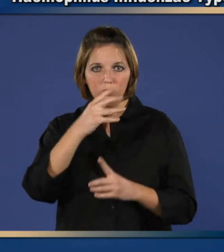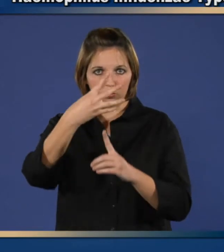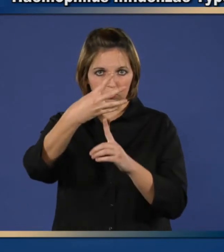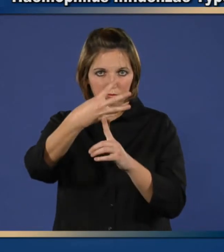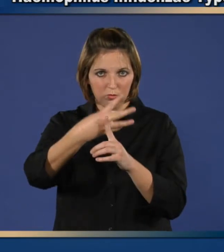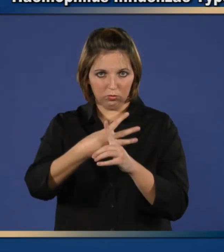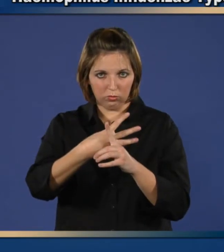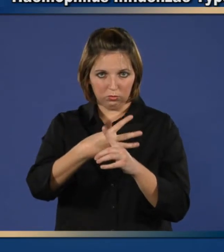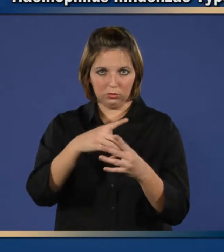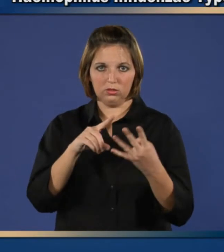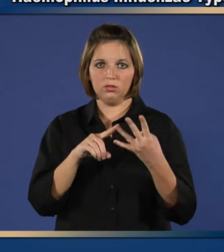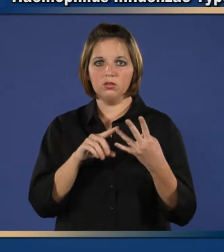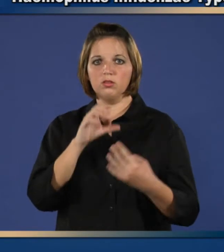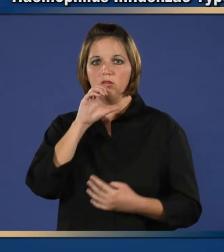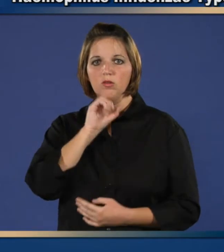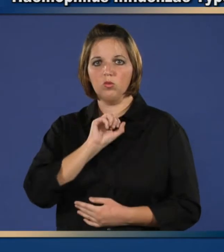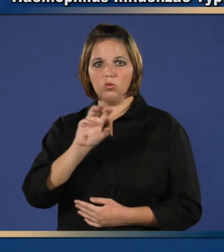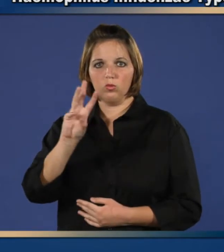4 months of age,